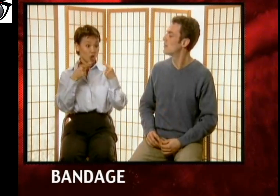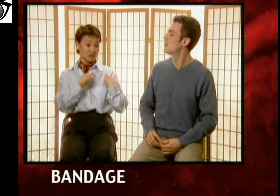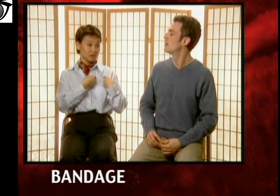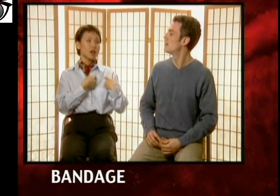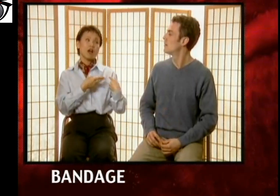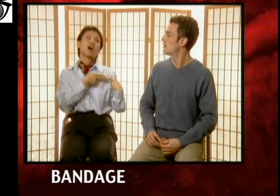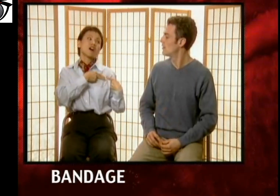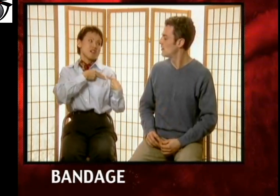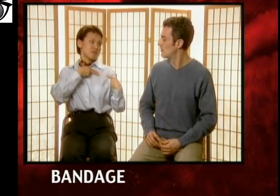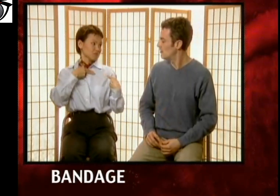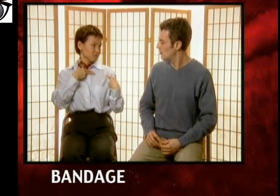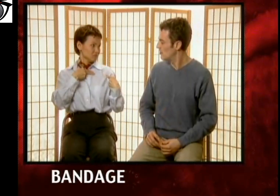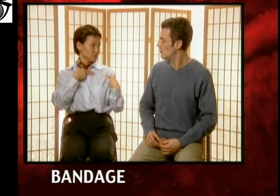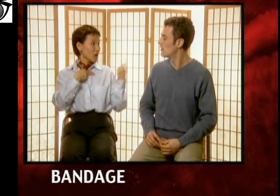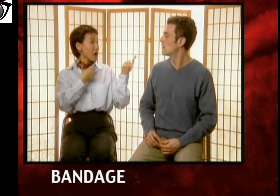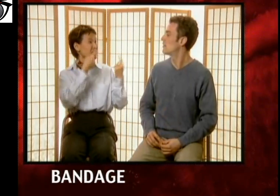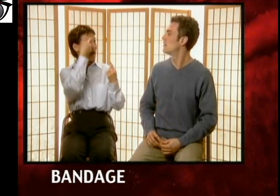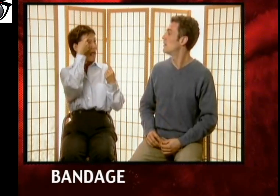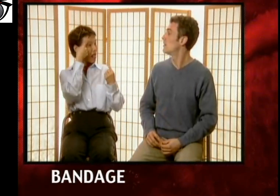it.